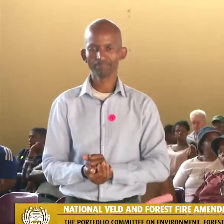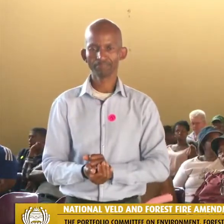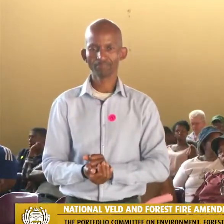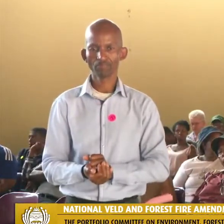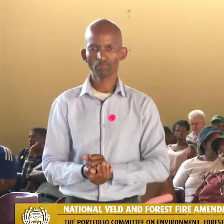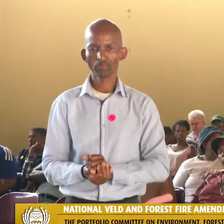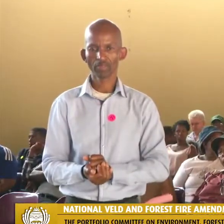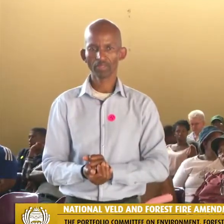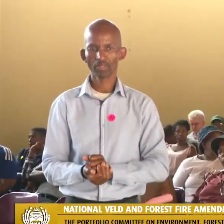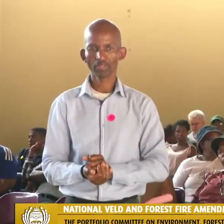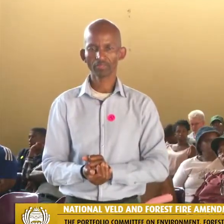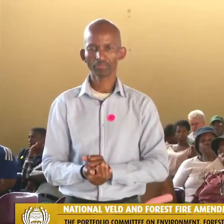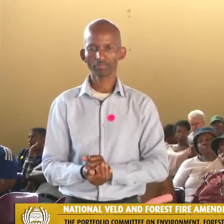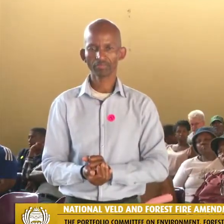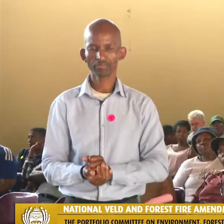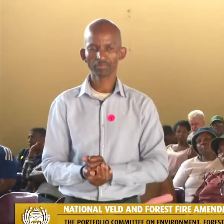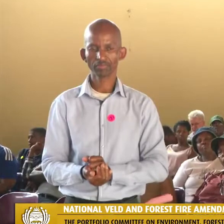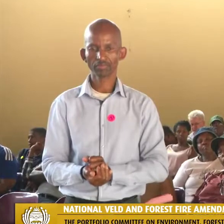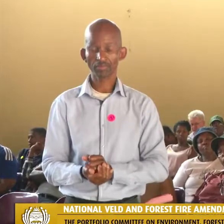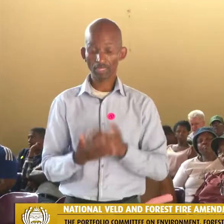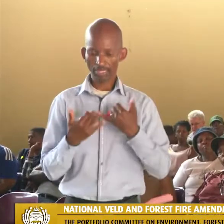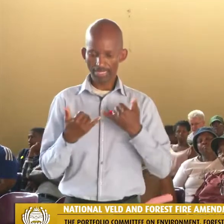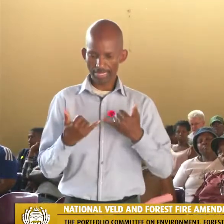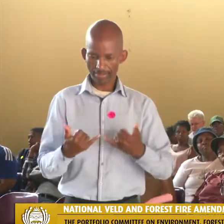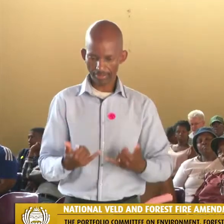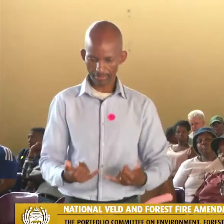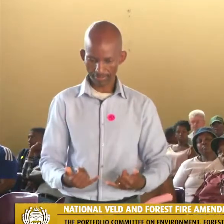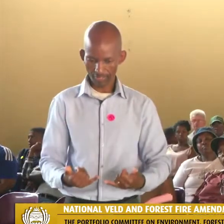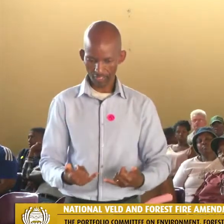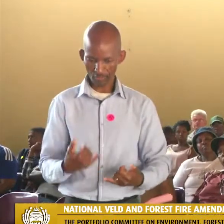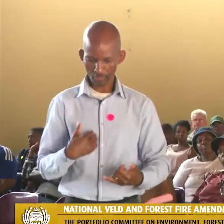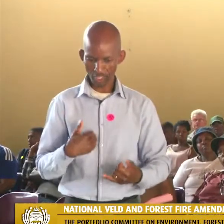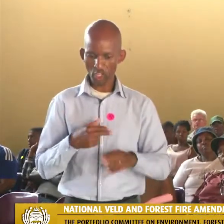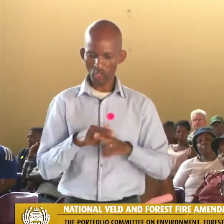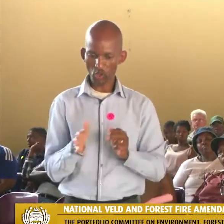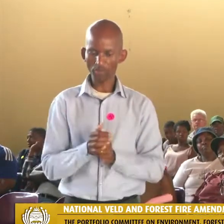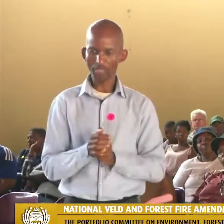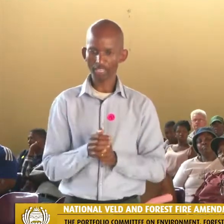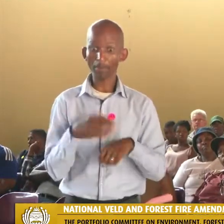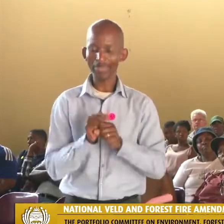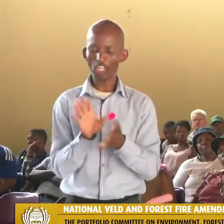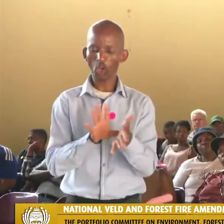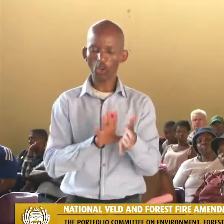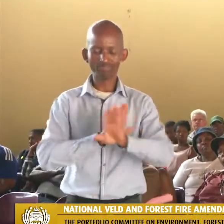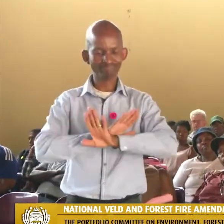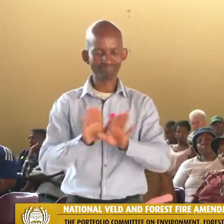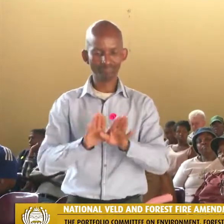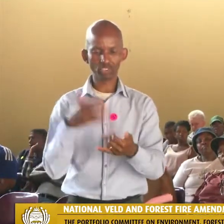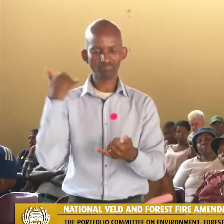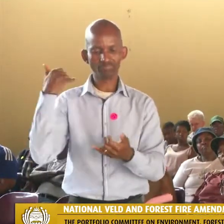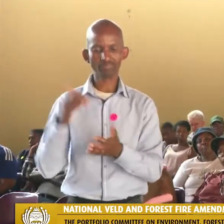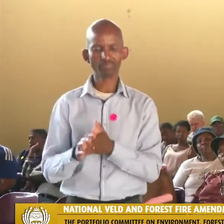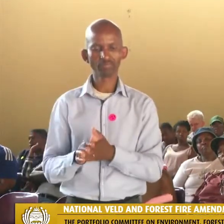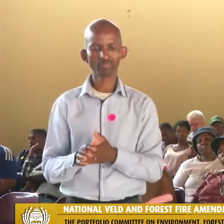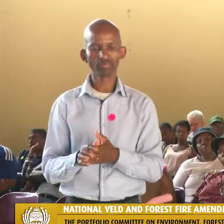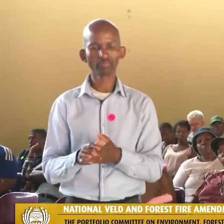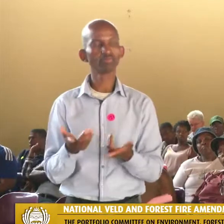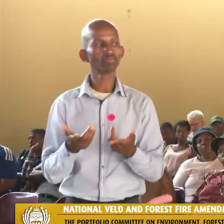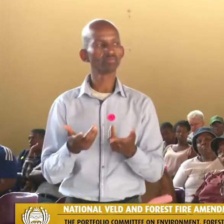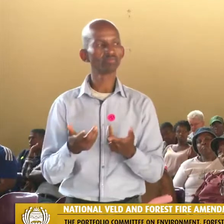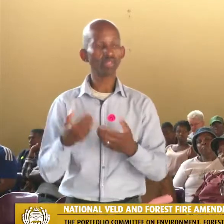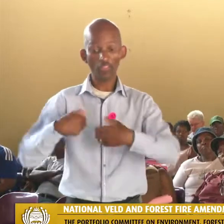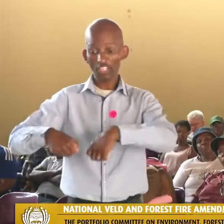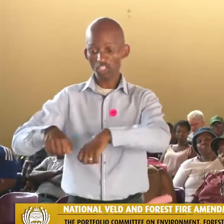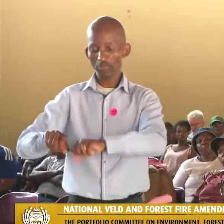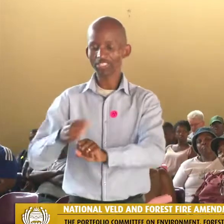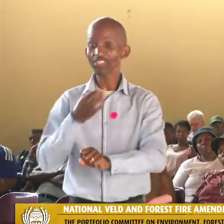fire affects us as farmers. So, e re ke ske ka entsha madi. let me not. Ko put pressure chairperson on wa you. rona